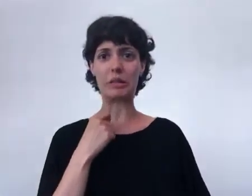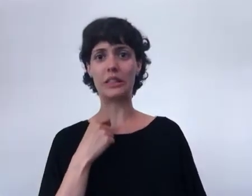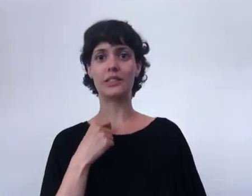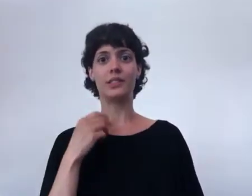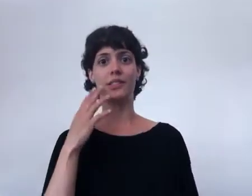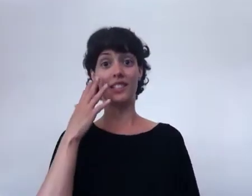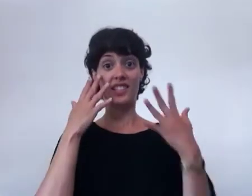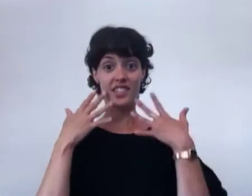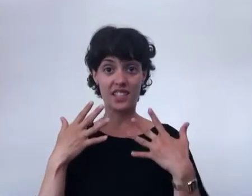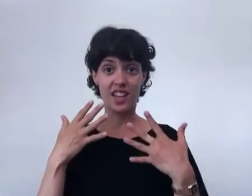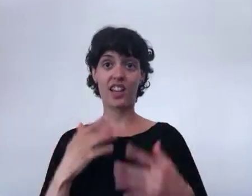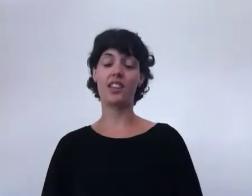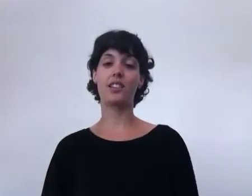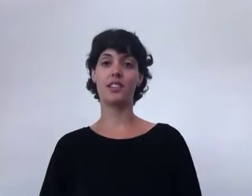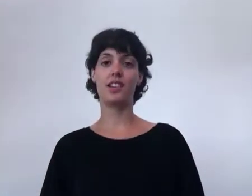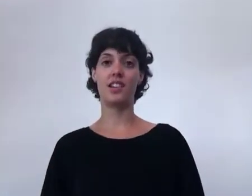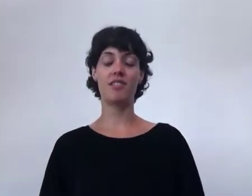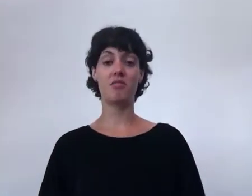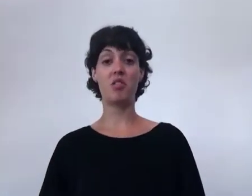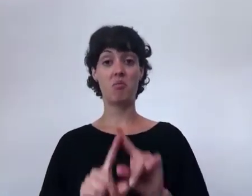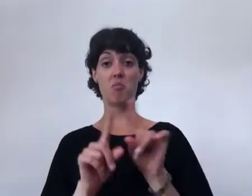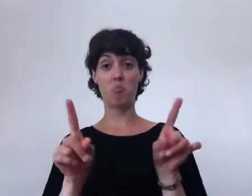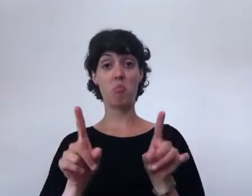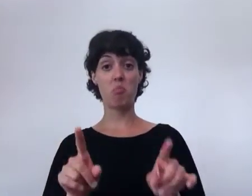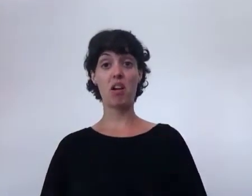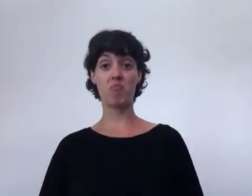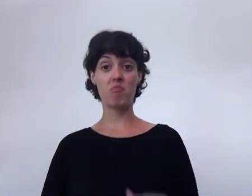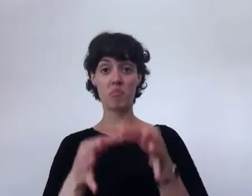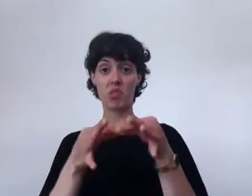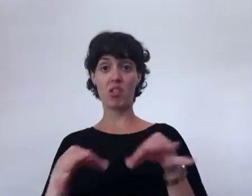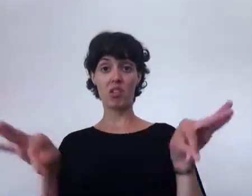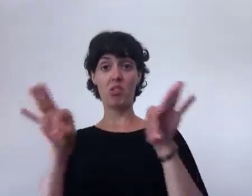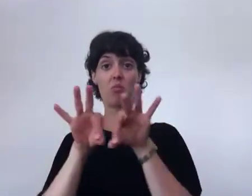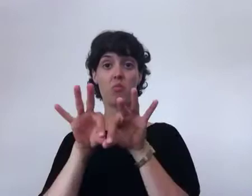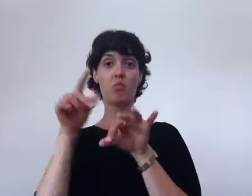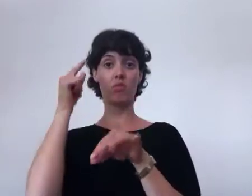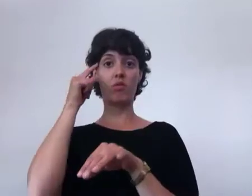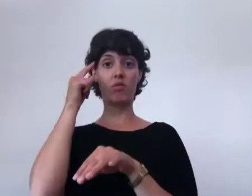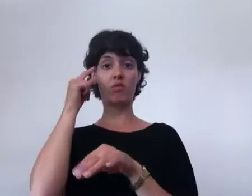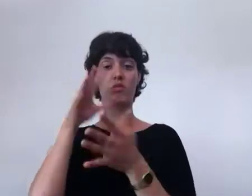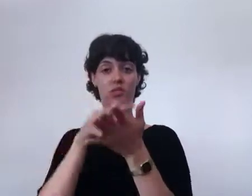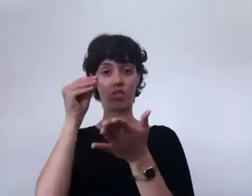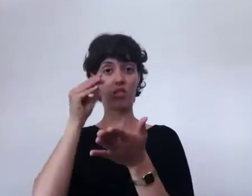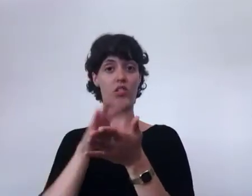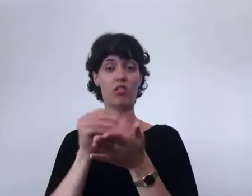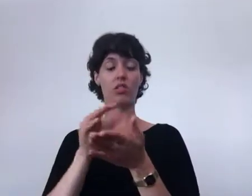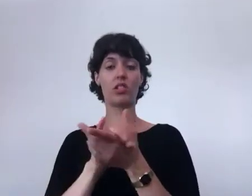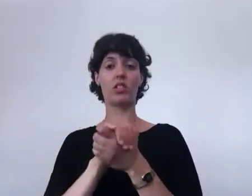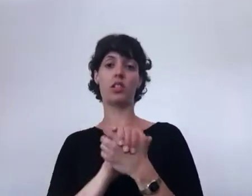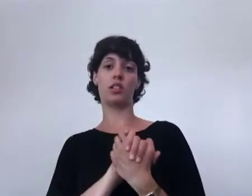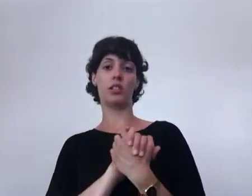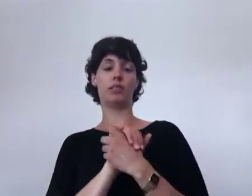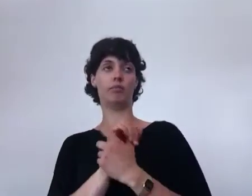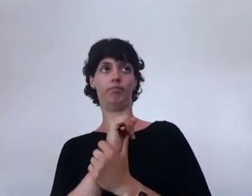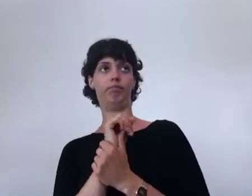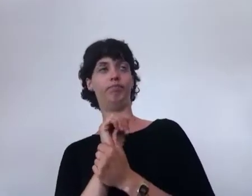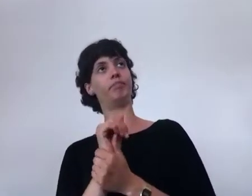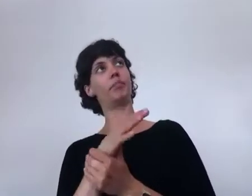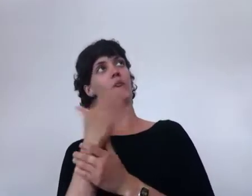justice. Anthony Kuhn, NPR News, Jakarta. U.S. stocks trading higher with the Dow up 73 at 50,408. I'm